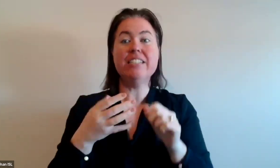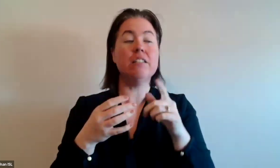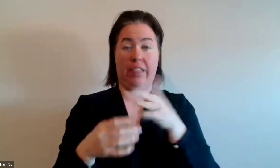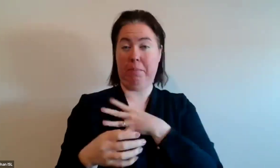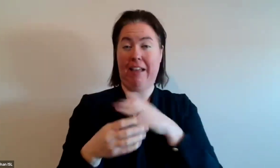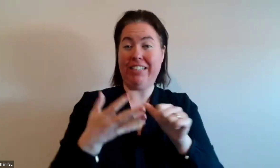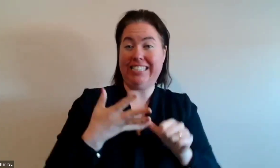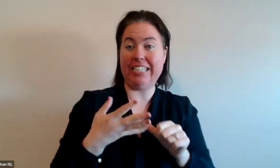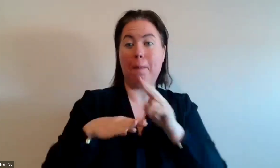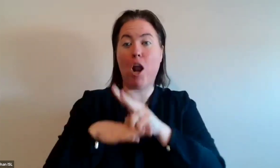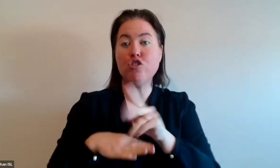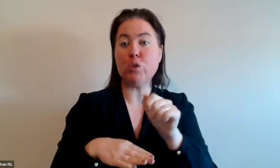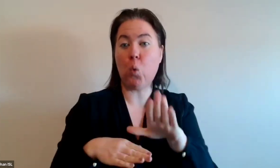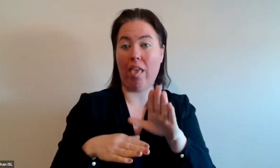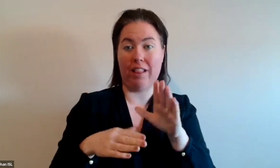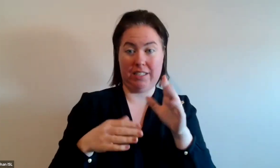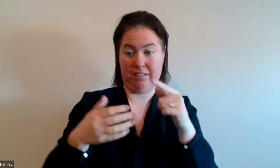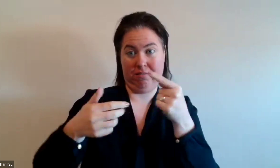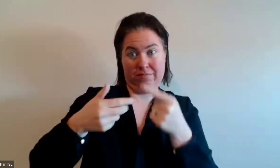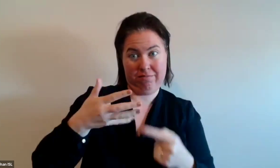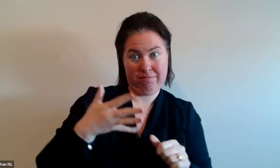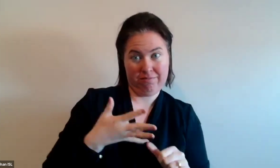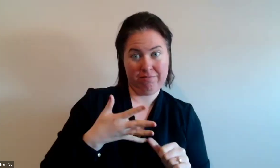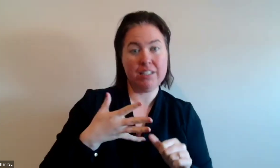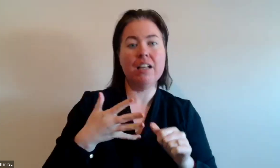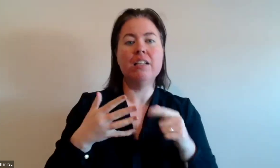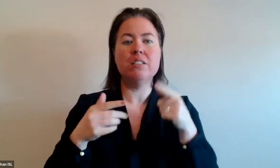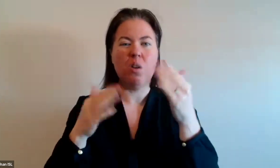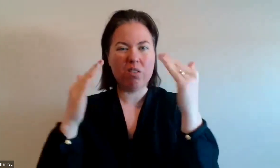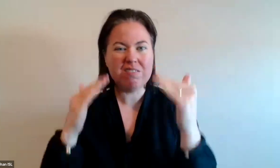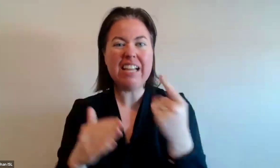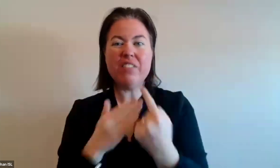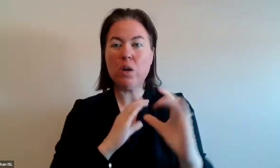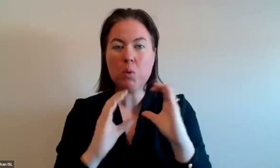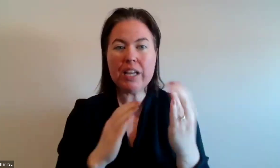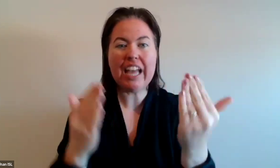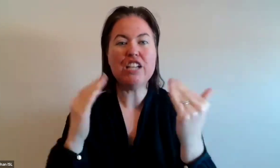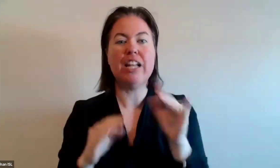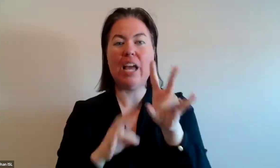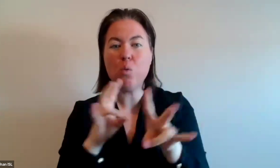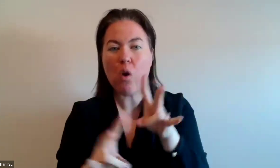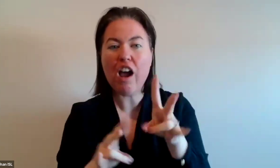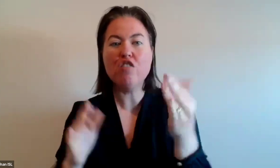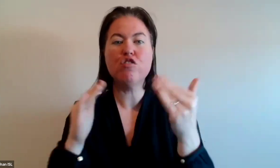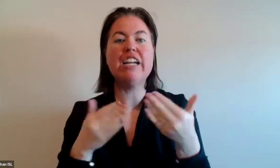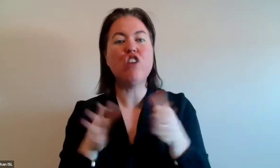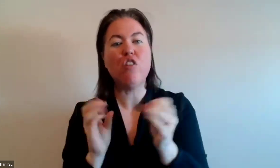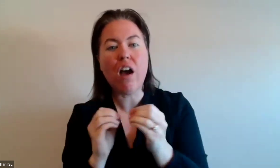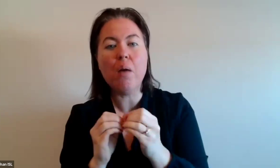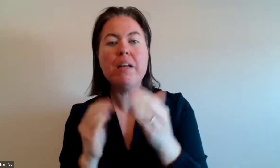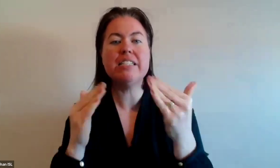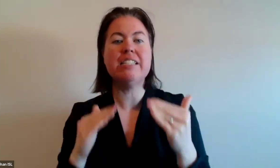committee. Others are individual communications, inquiries, general comments, days of general discussions and